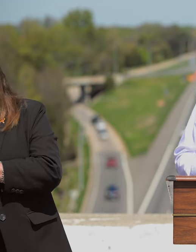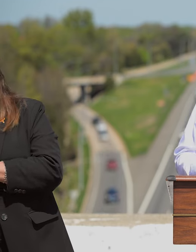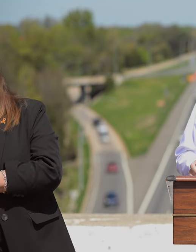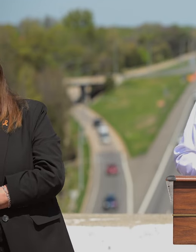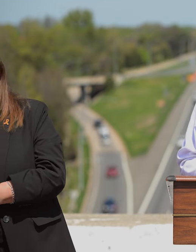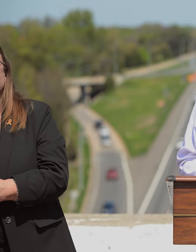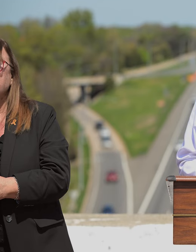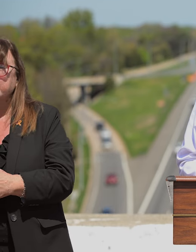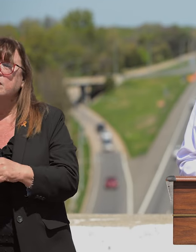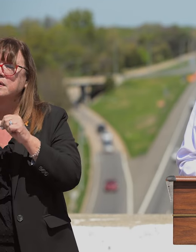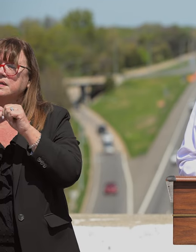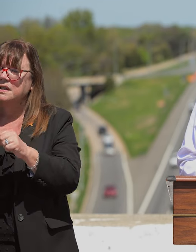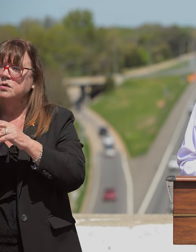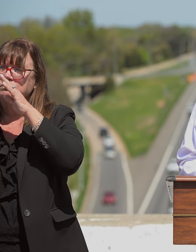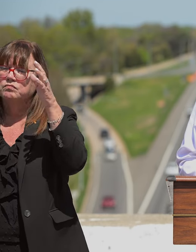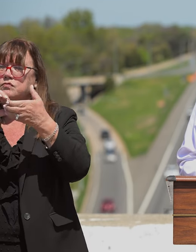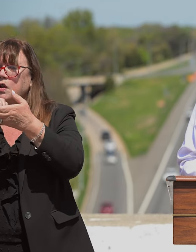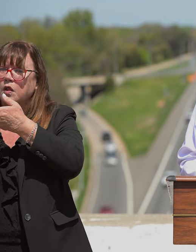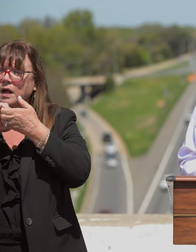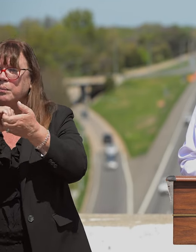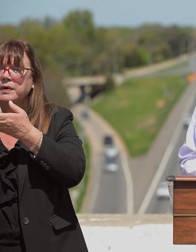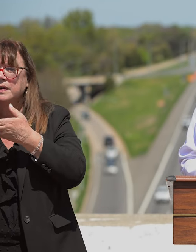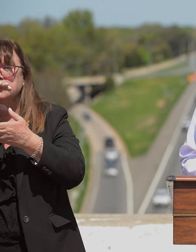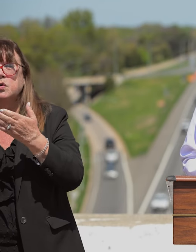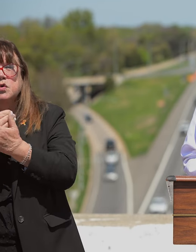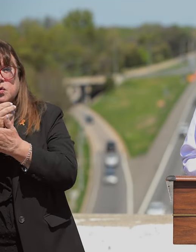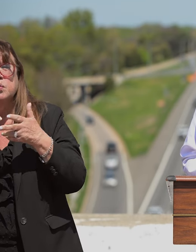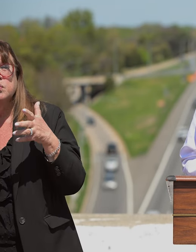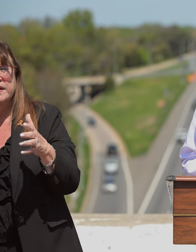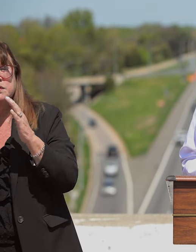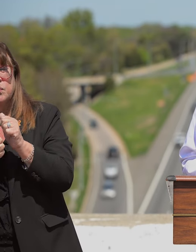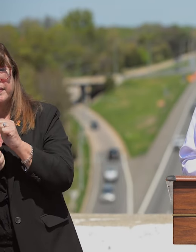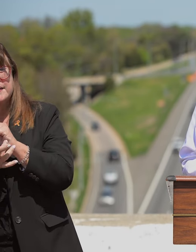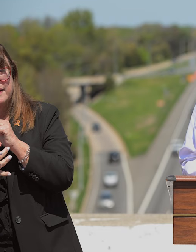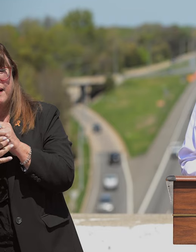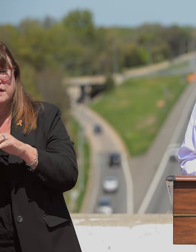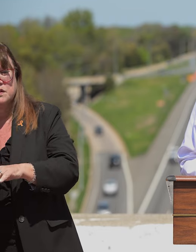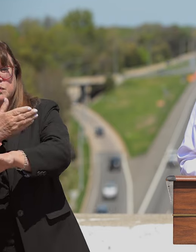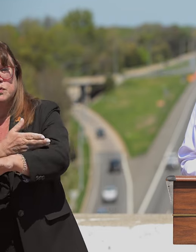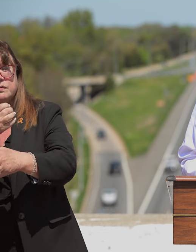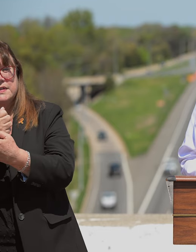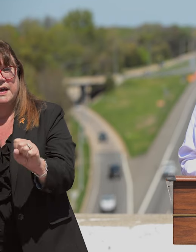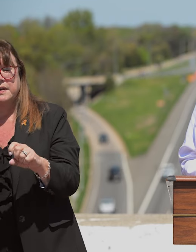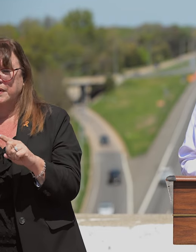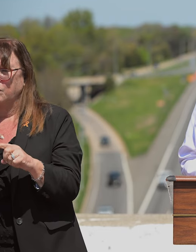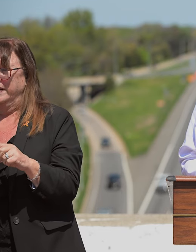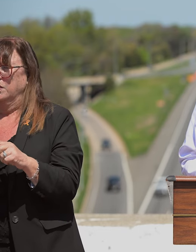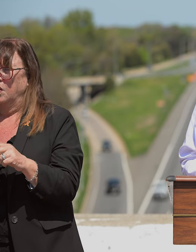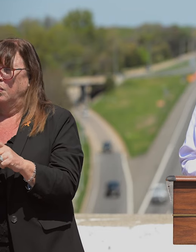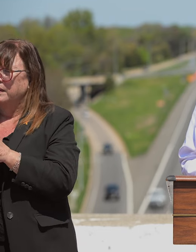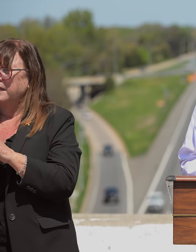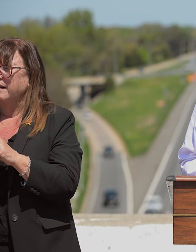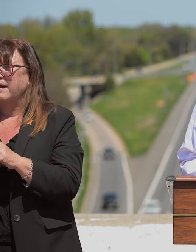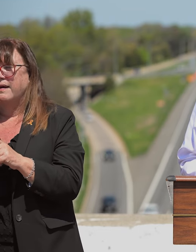We will continue to innovate, collaborate, and explore new practices and technologies to advance safety. Yet we know the greatest impact